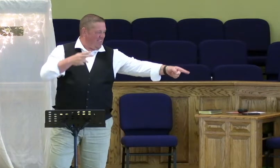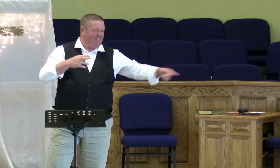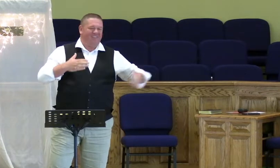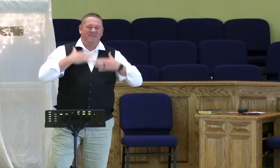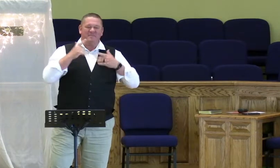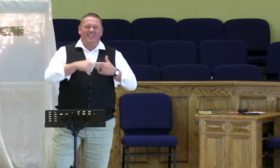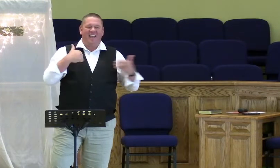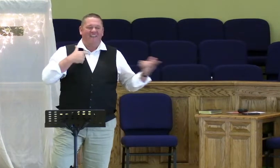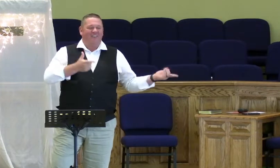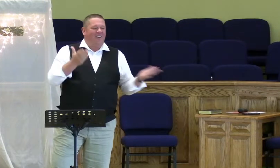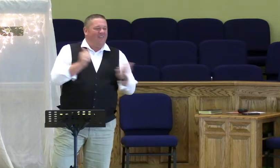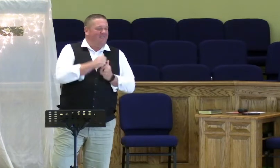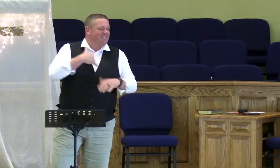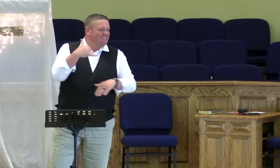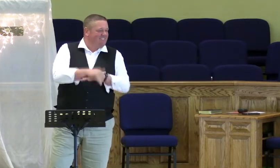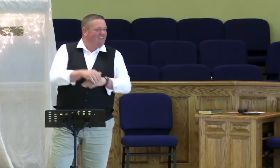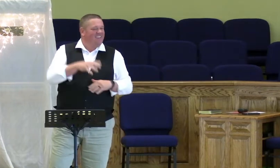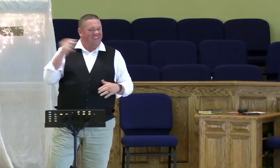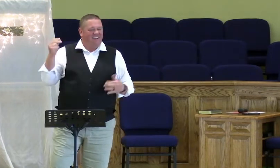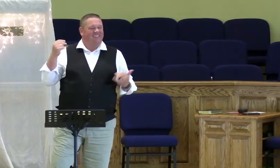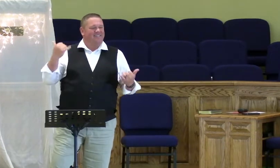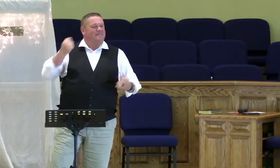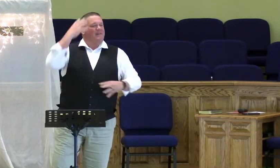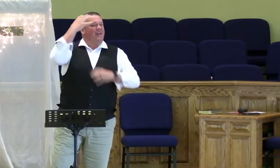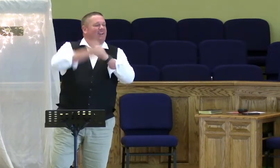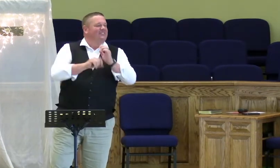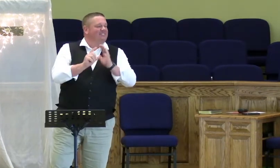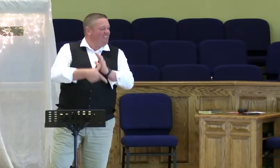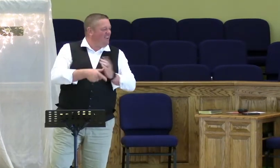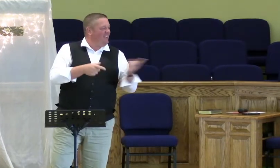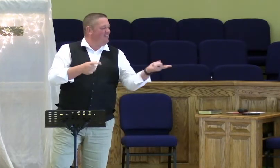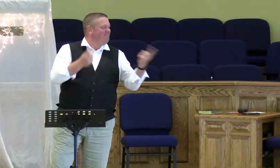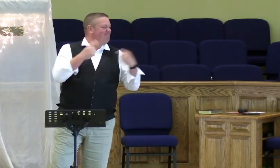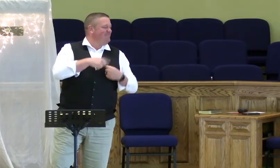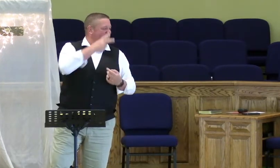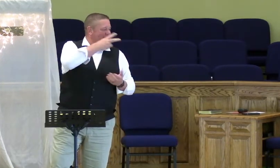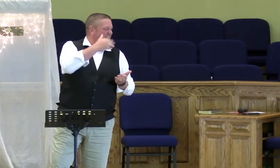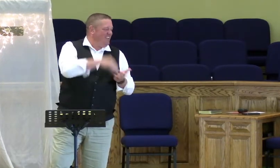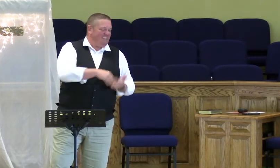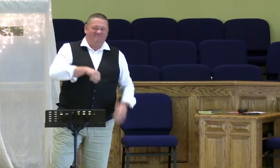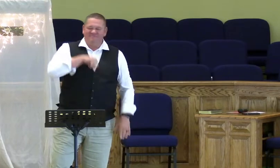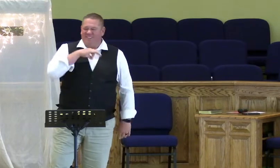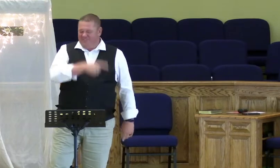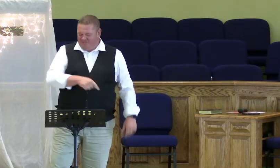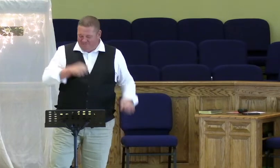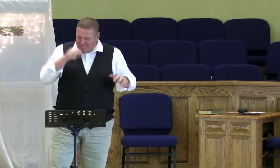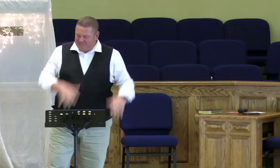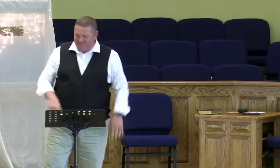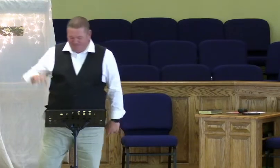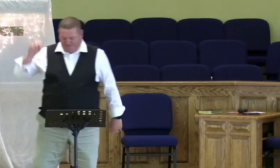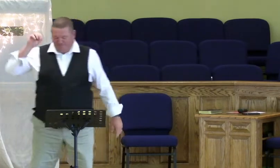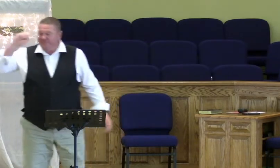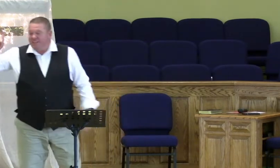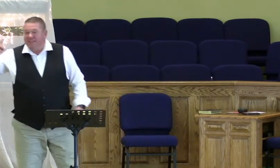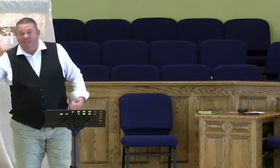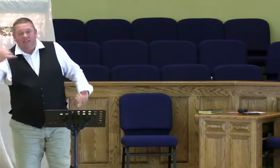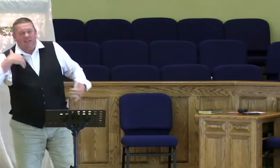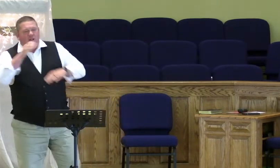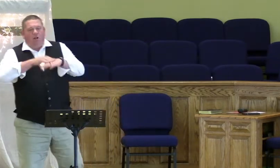Missouri is Faith. And I'm glad that she's here with us tonight. And all these years later, she came again, and I'm proud of her, and it's a blessing to see her.